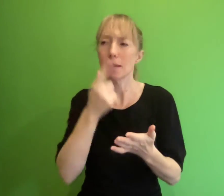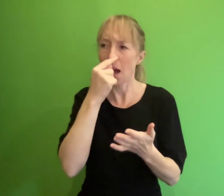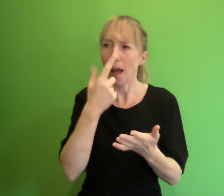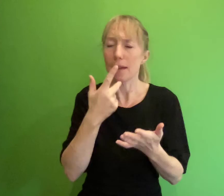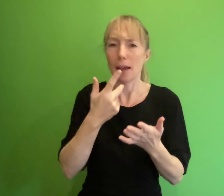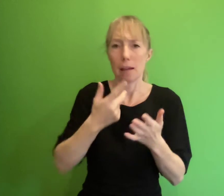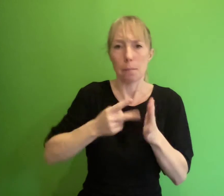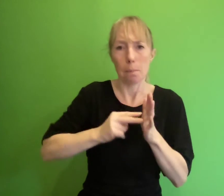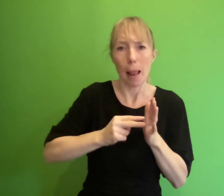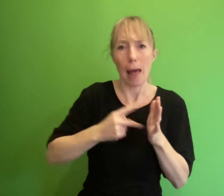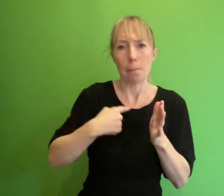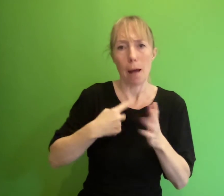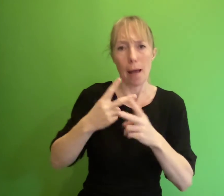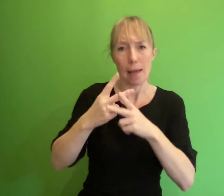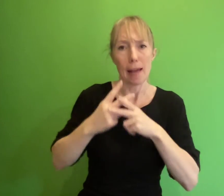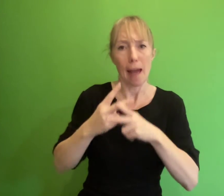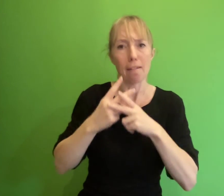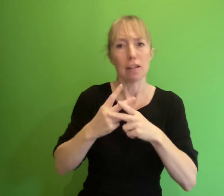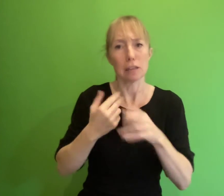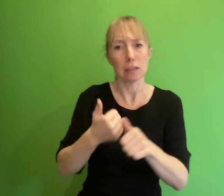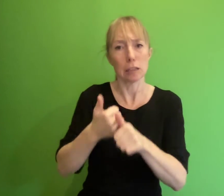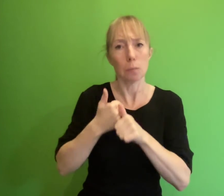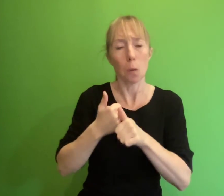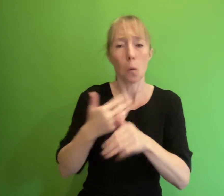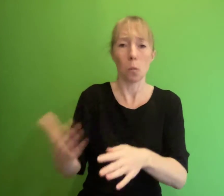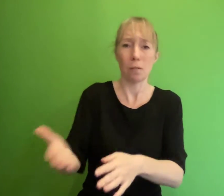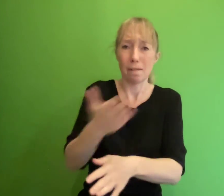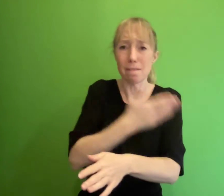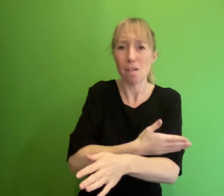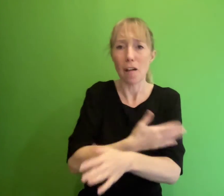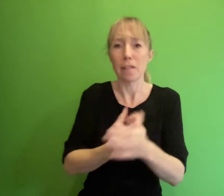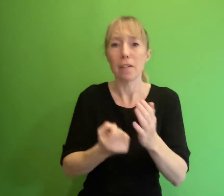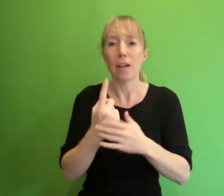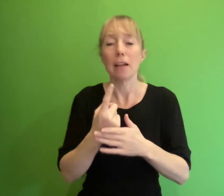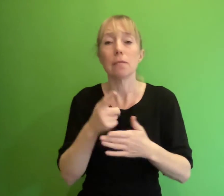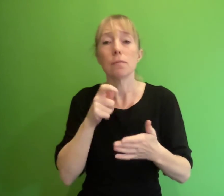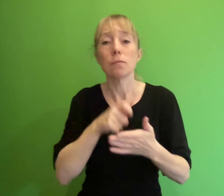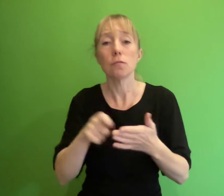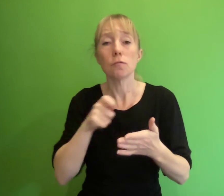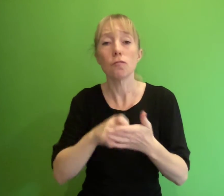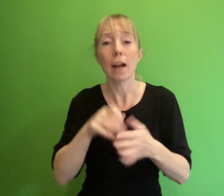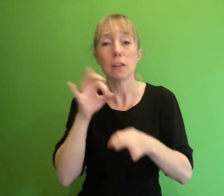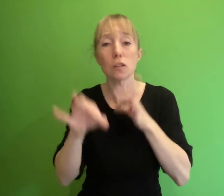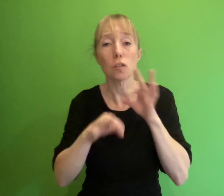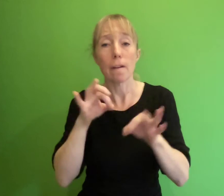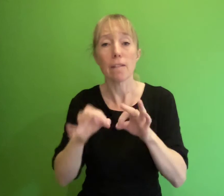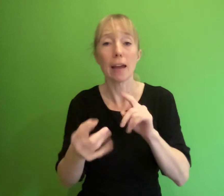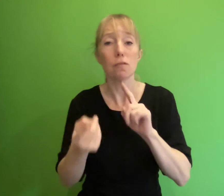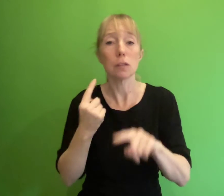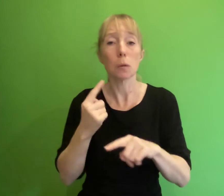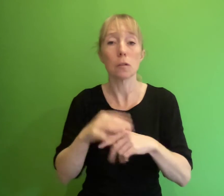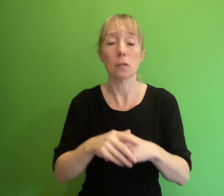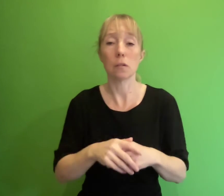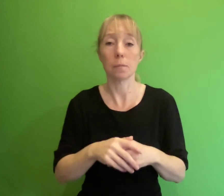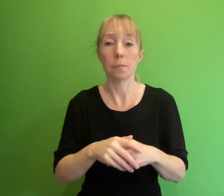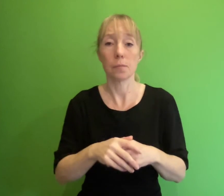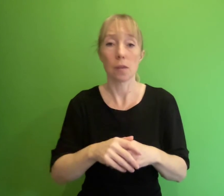support well in advance of the event. Writers' Survey Respondent. A lot of the things